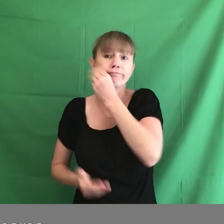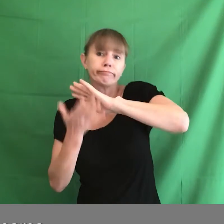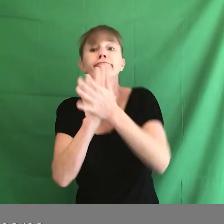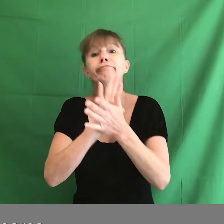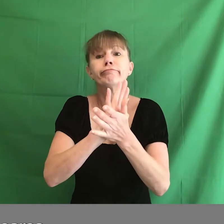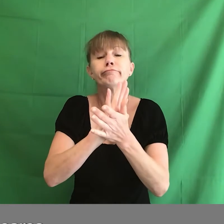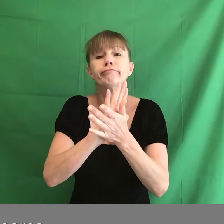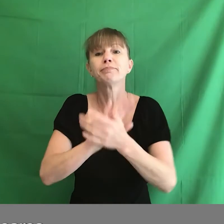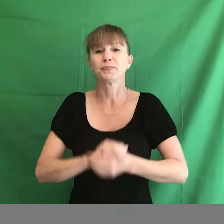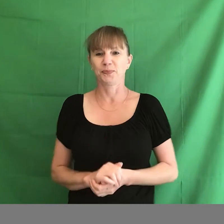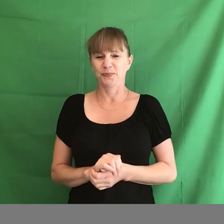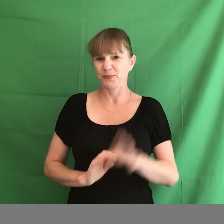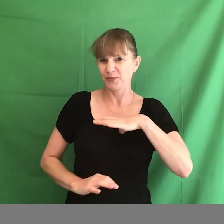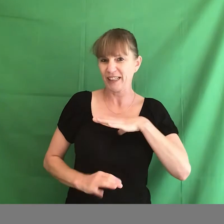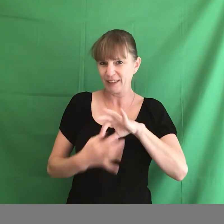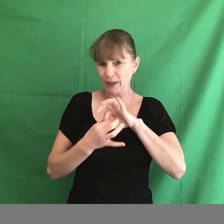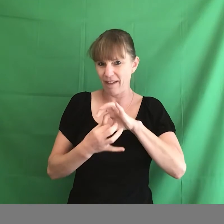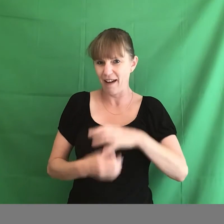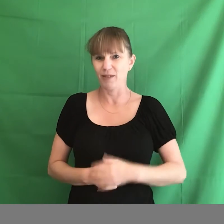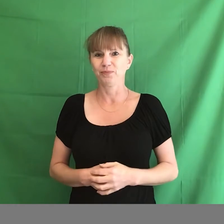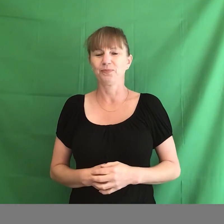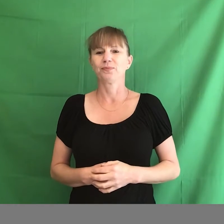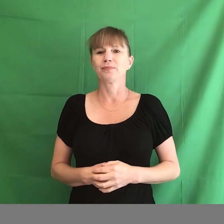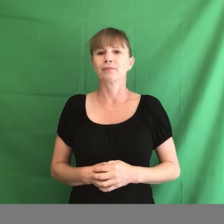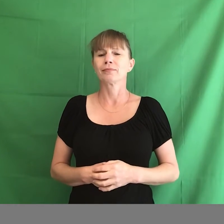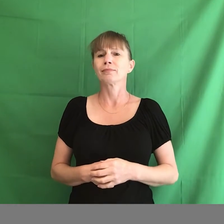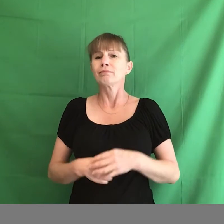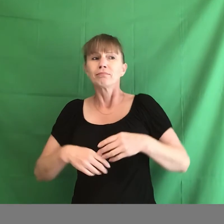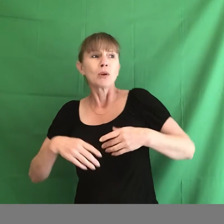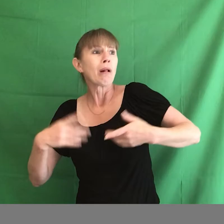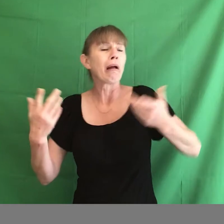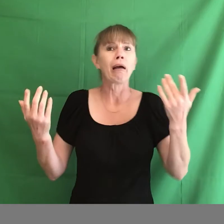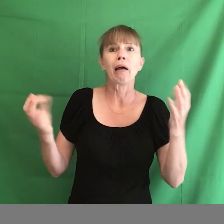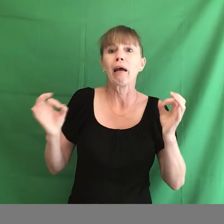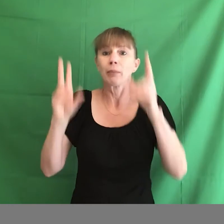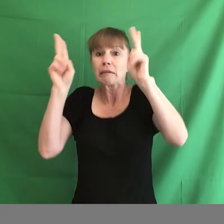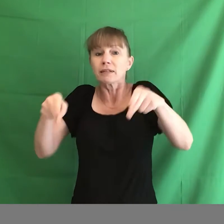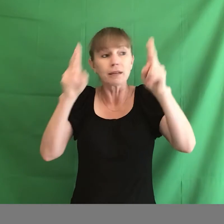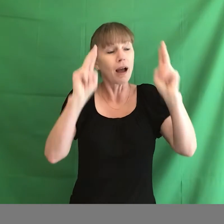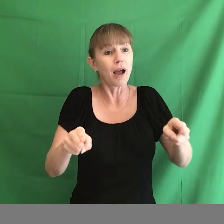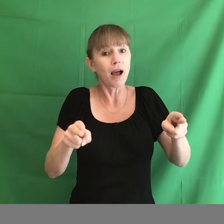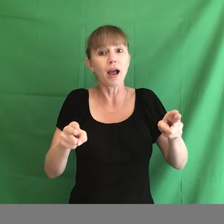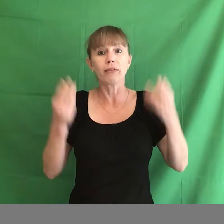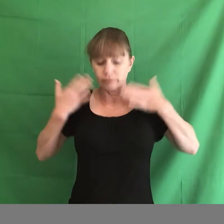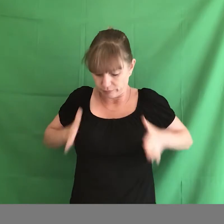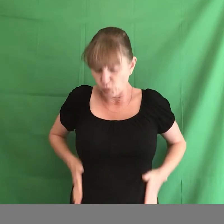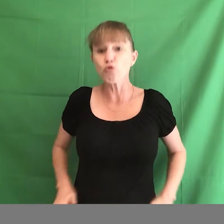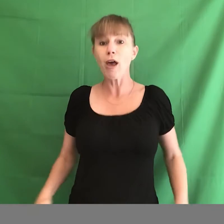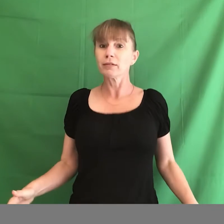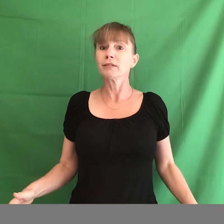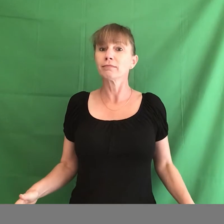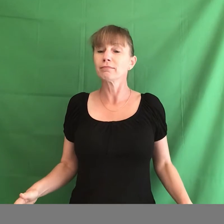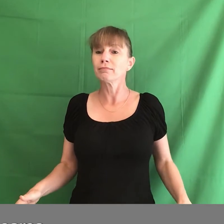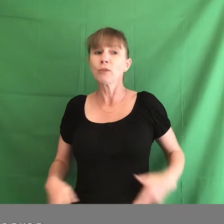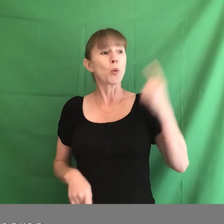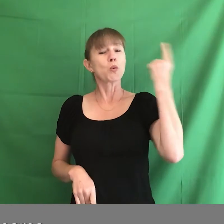a mess? Let's try that together, ready? Will anybody die if you put on a